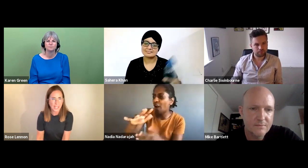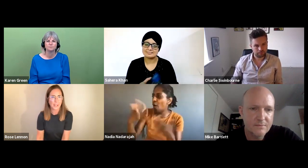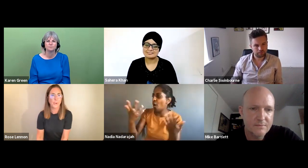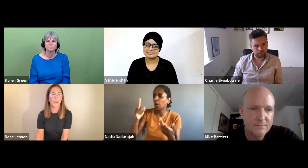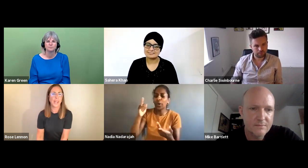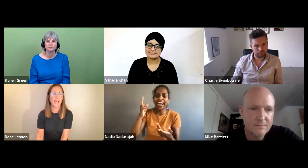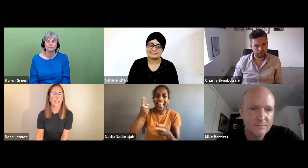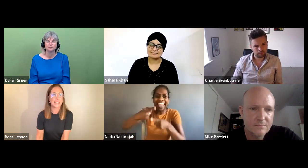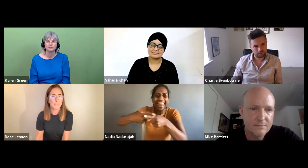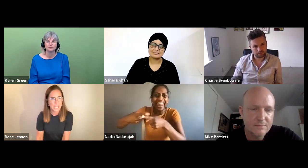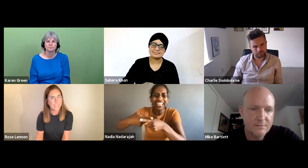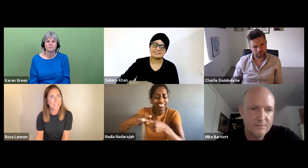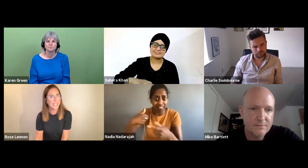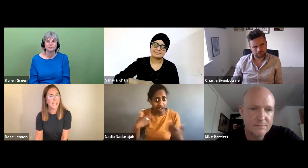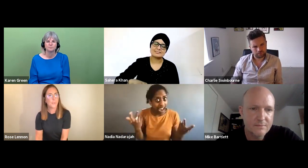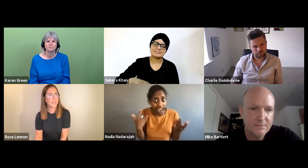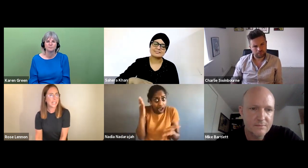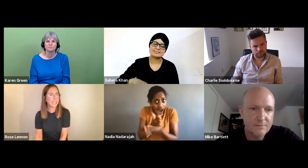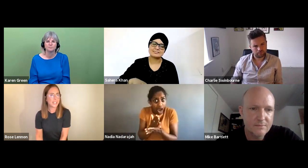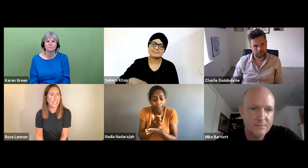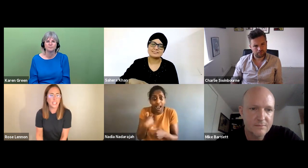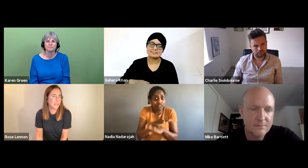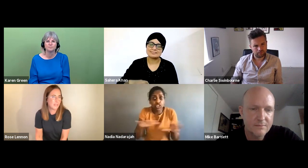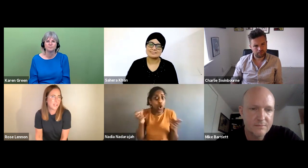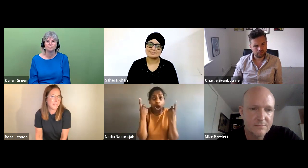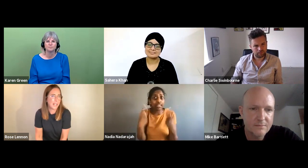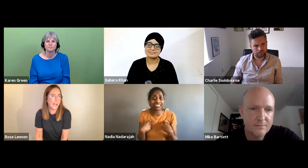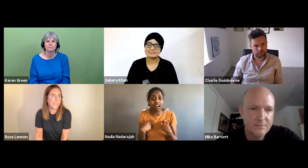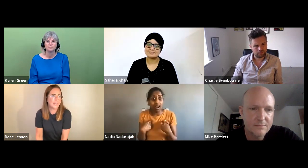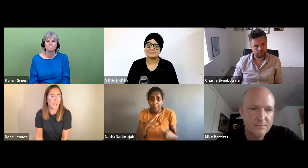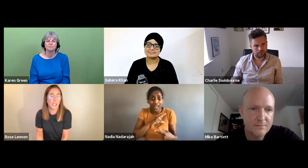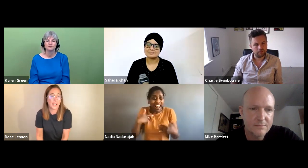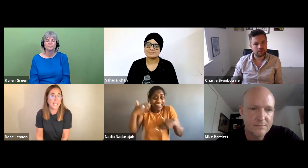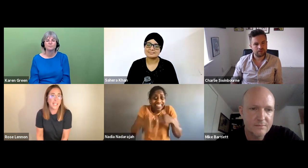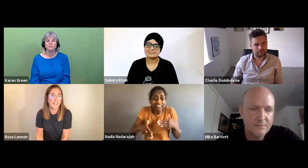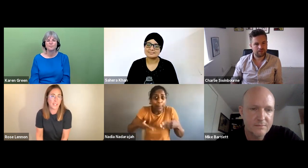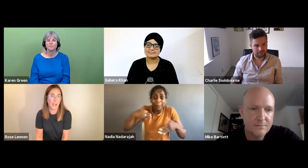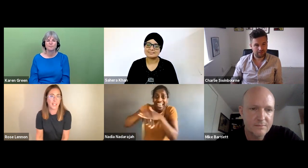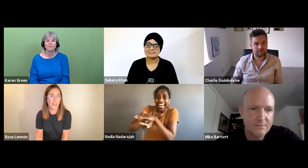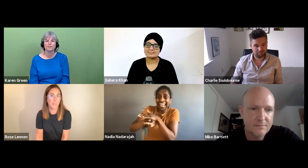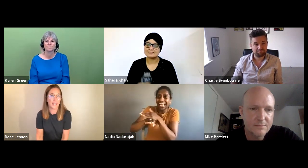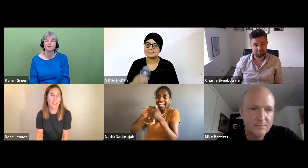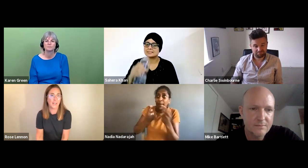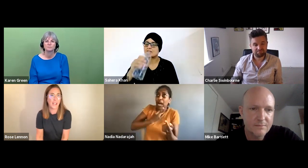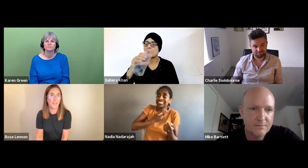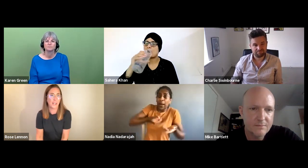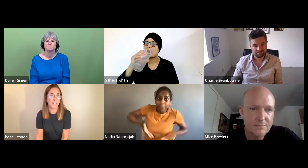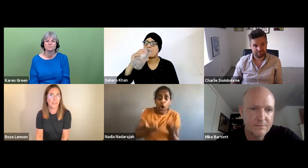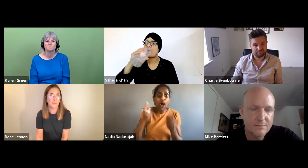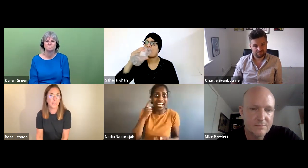think, how they speak, the English they use. I mean, I got no idea as a writer because I've never been